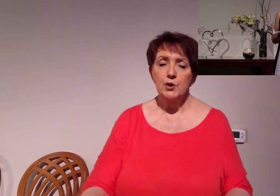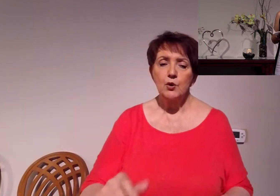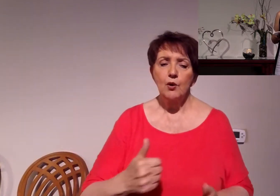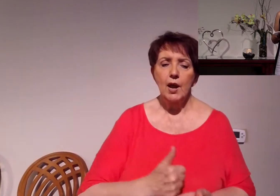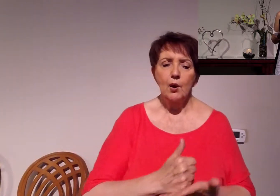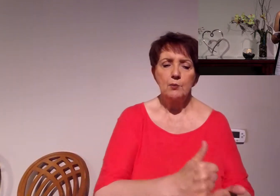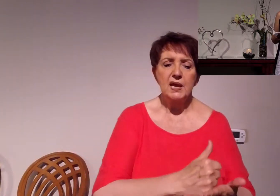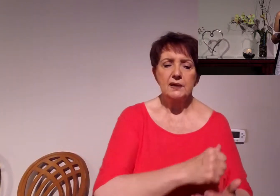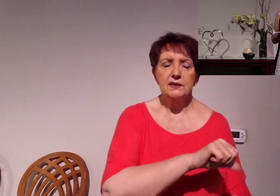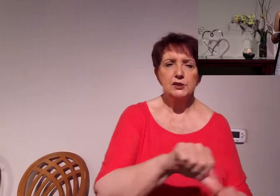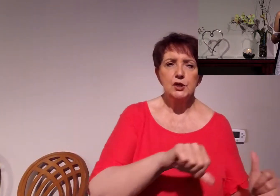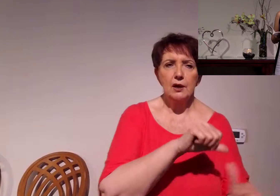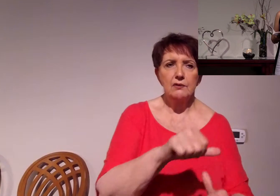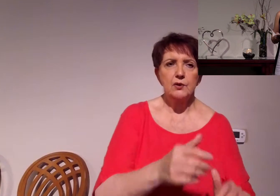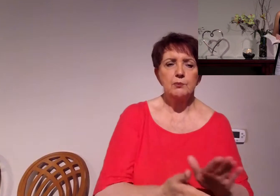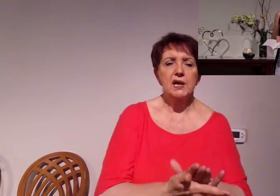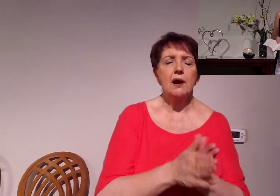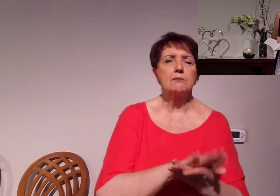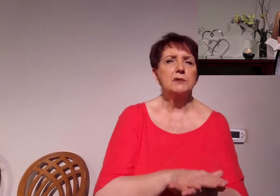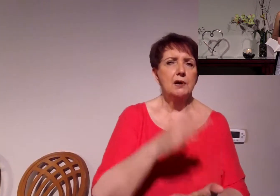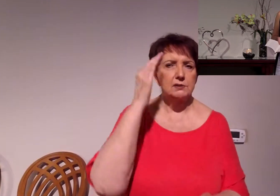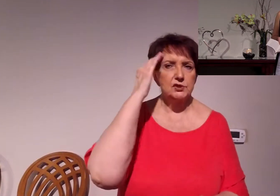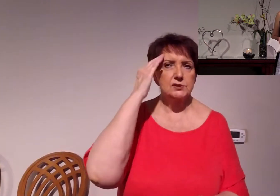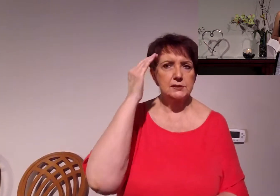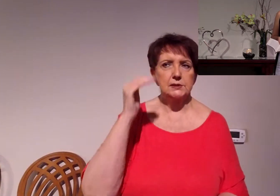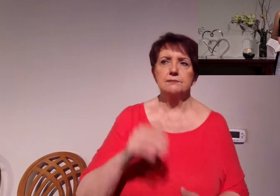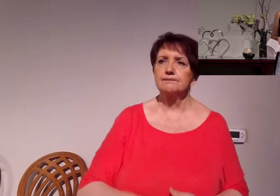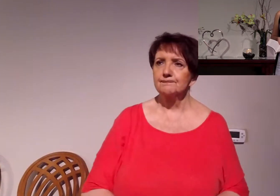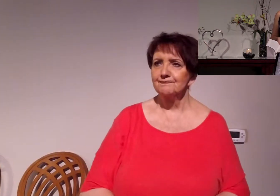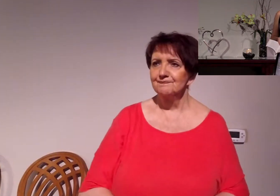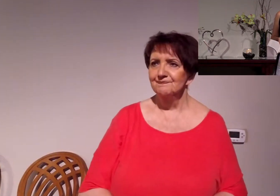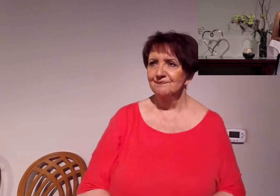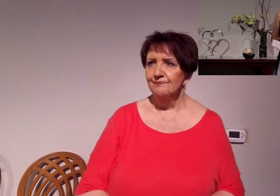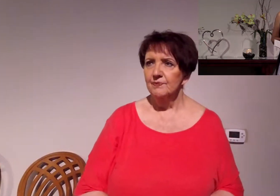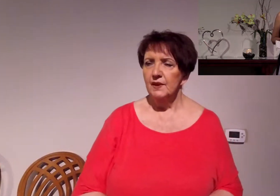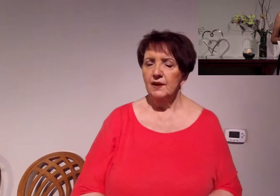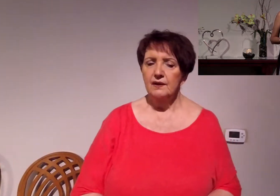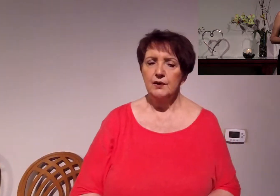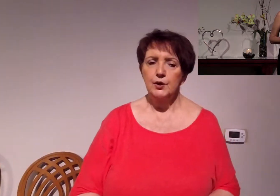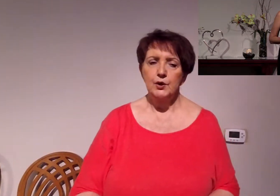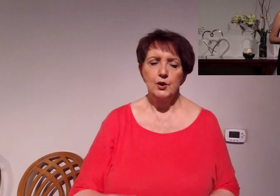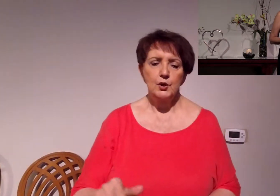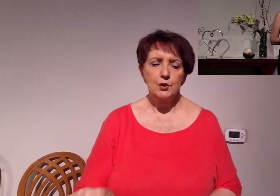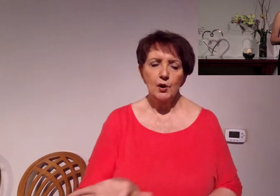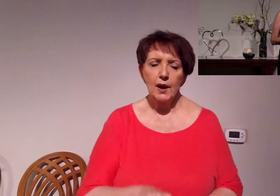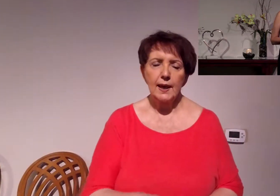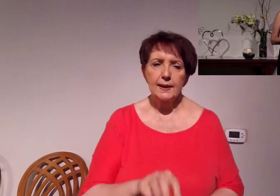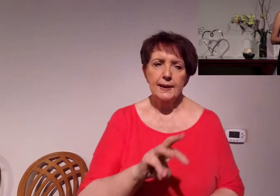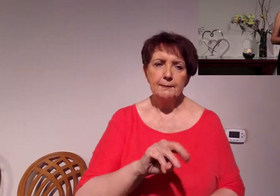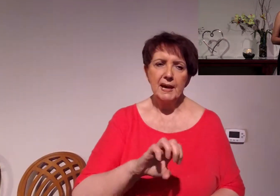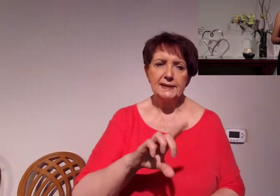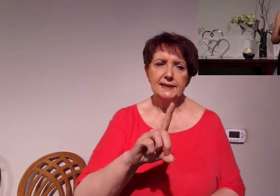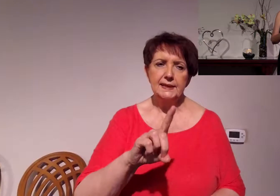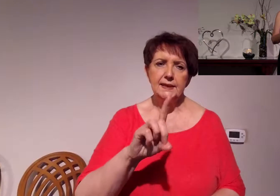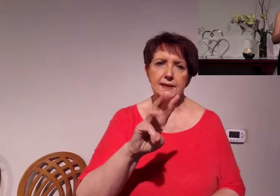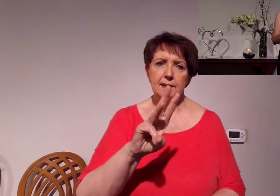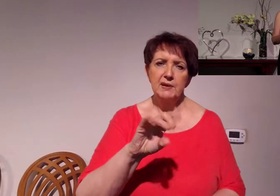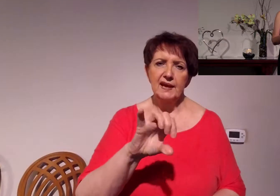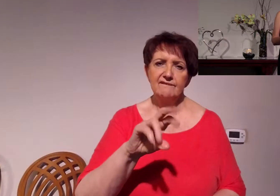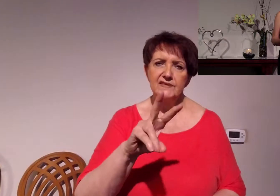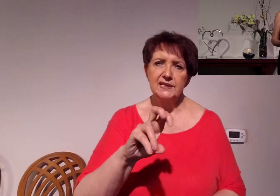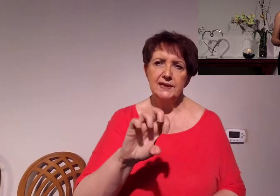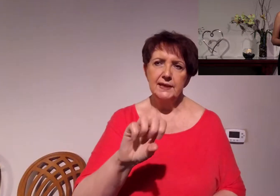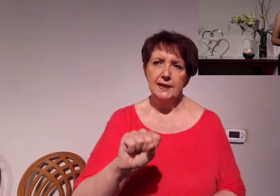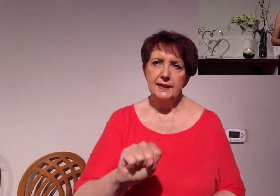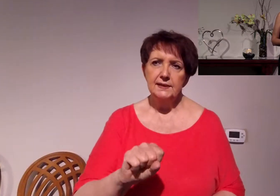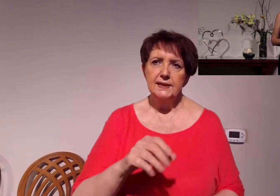awareness. Isn't that beautiful? You are midwives into each other's